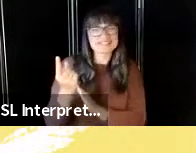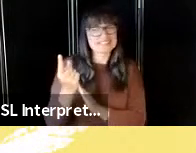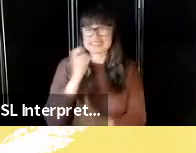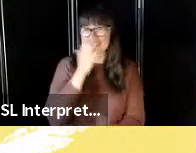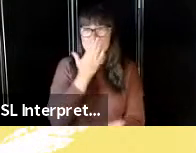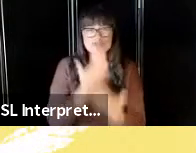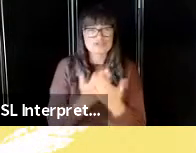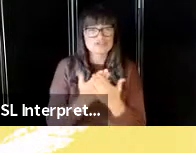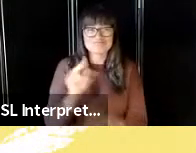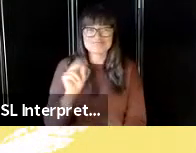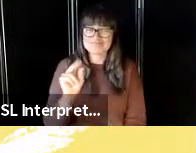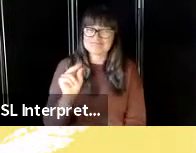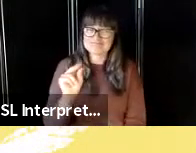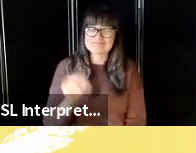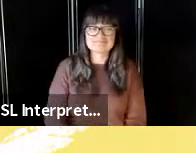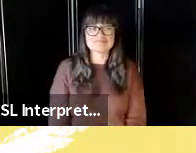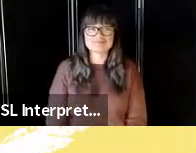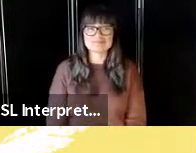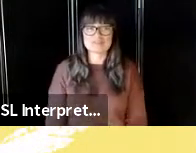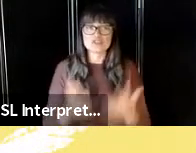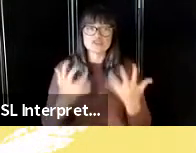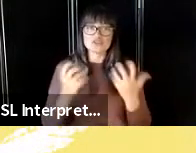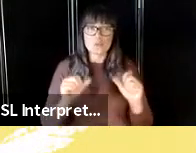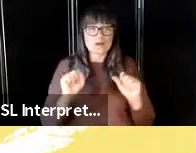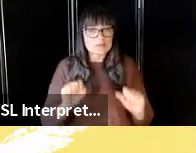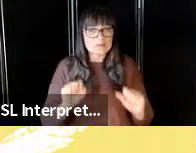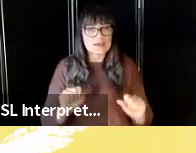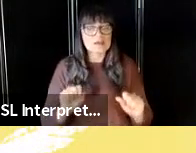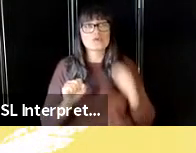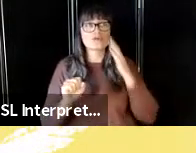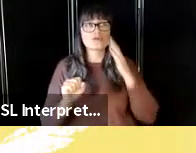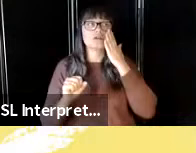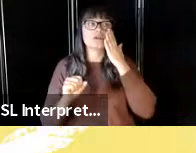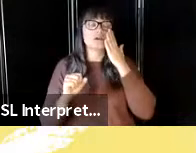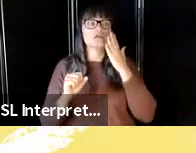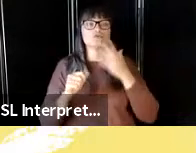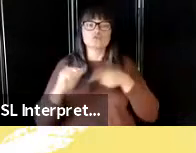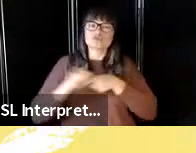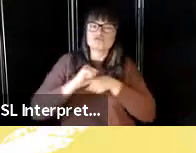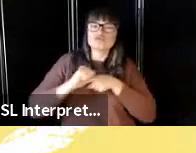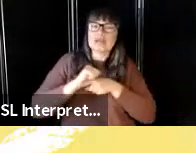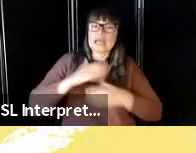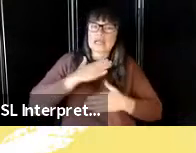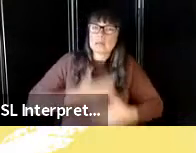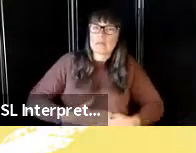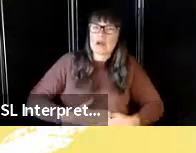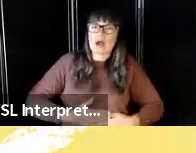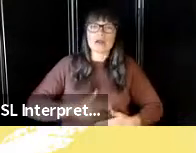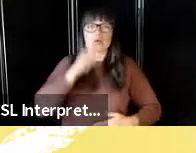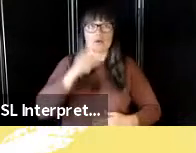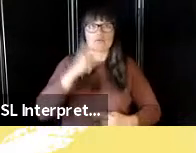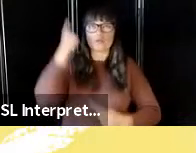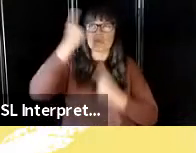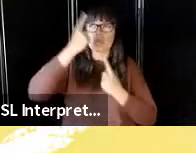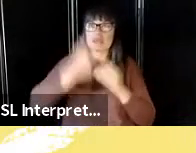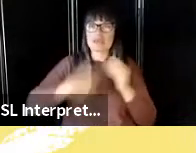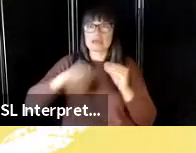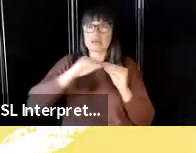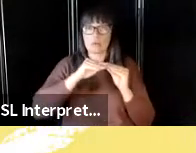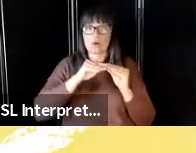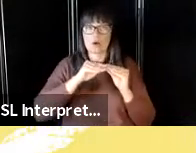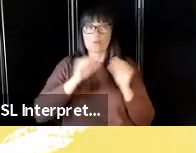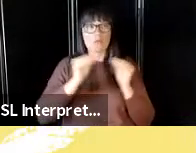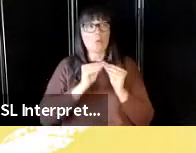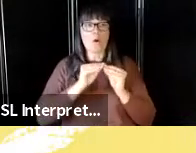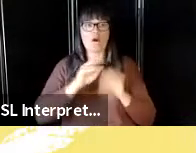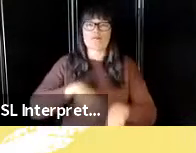proper. That is not proper. You want to be able to train your body so you don't have to think about it anymore. You want to train